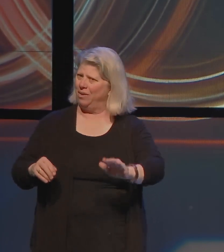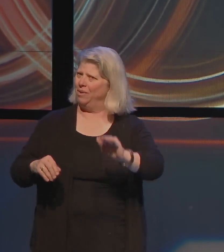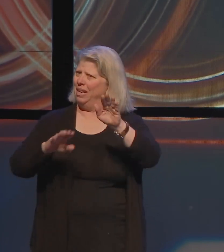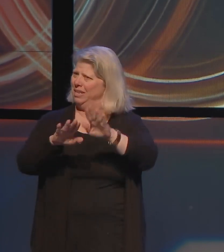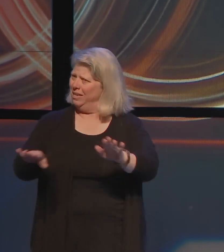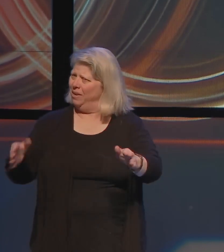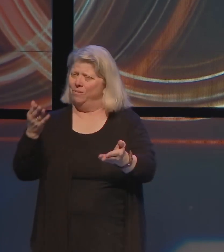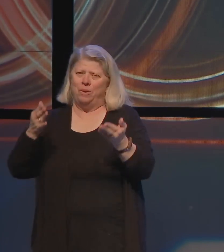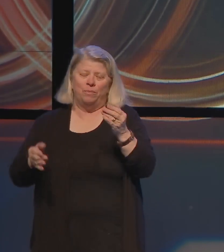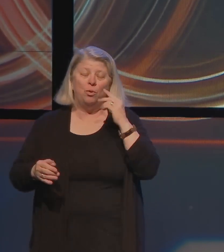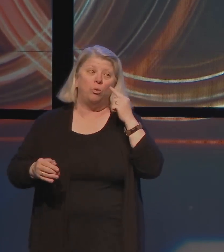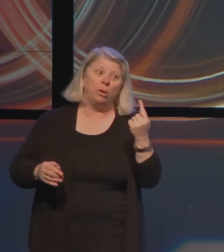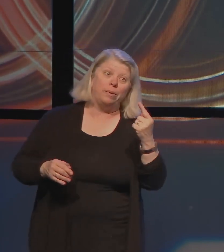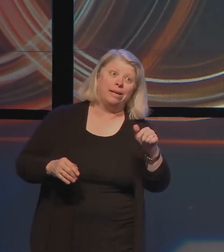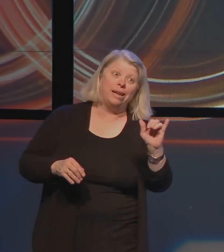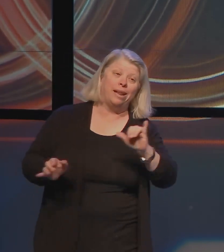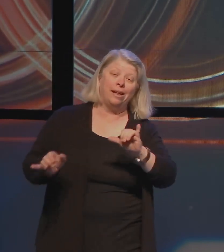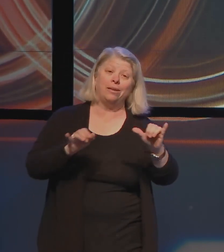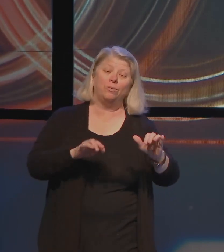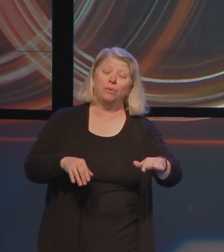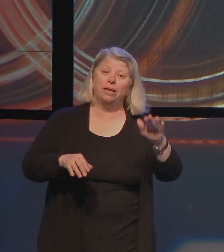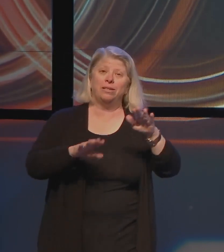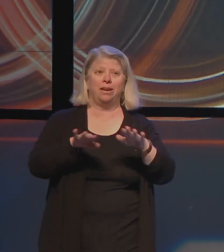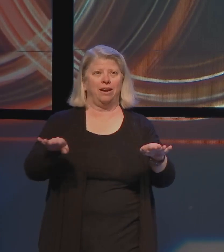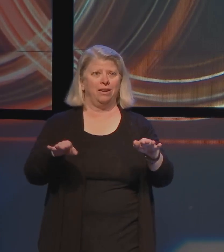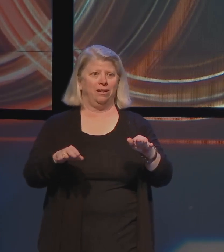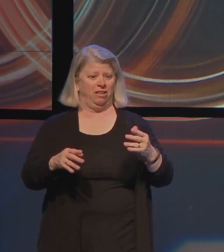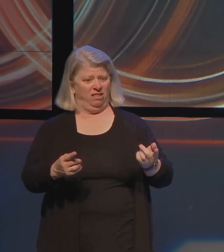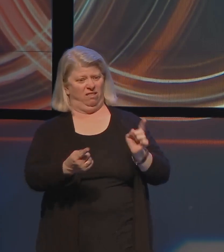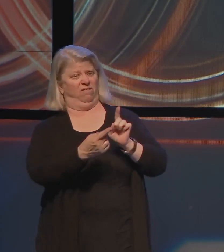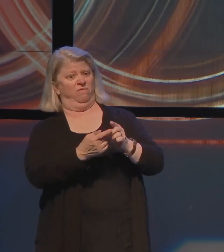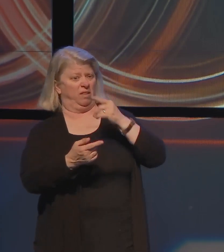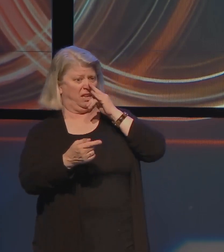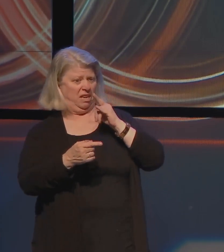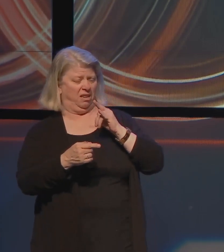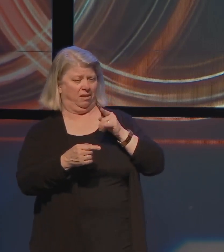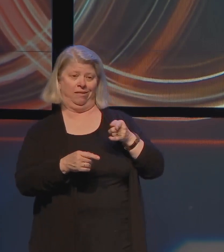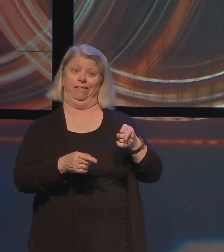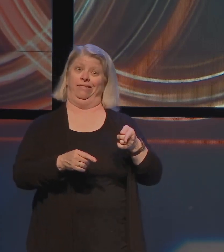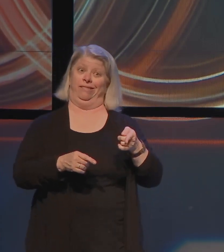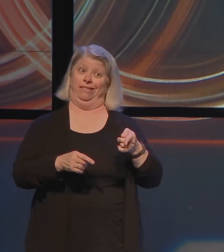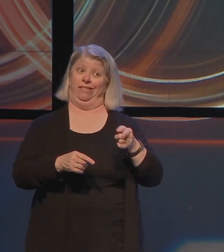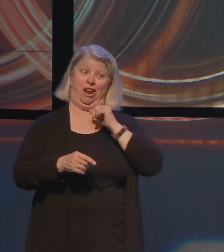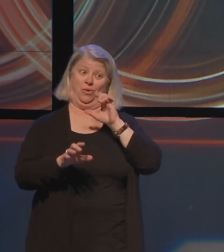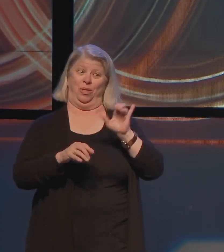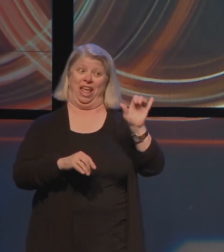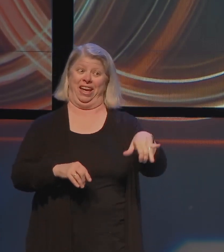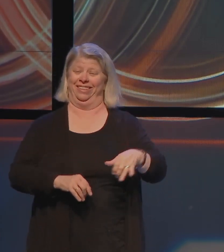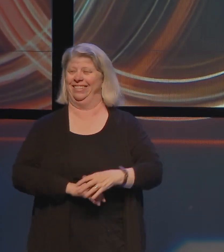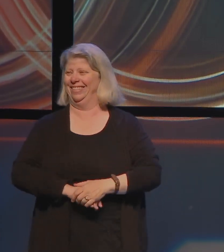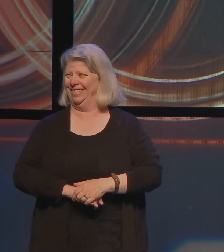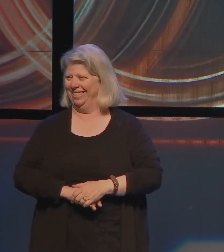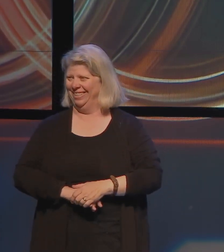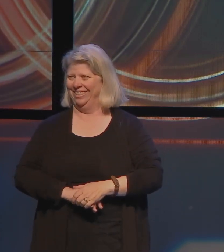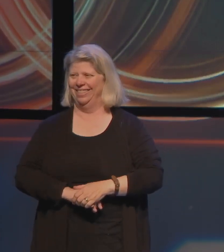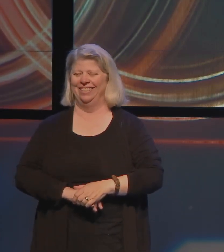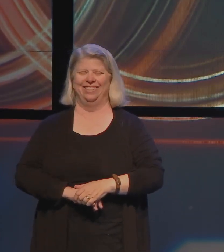child, maybe, or you know somebody that knows what it's like to raise a child, or you ran into a kid one day in the grocery store and you were like, hell no, I'm not doing that,